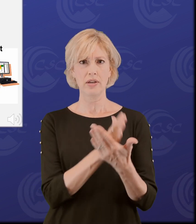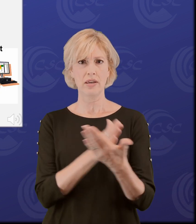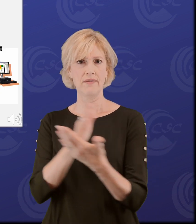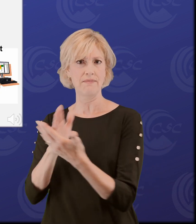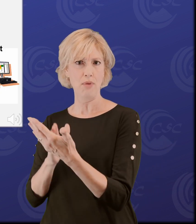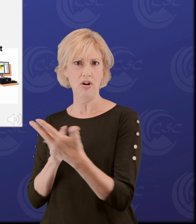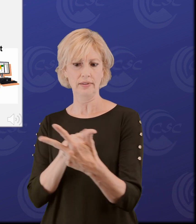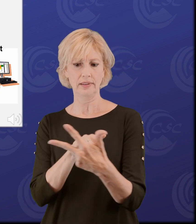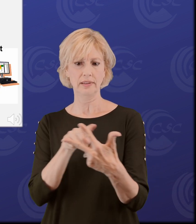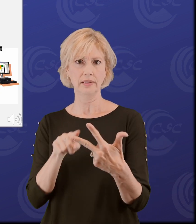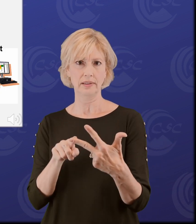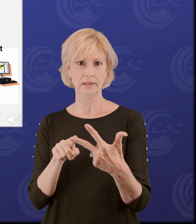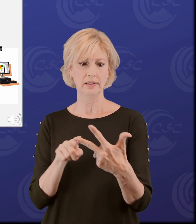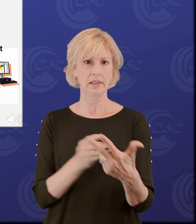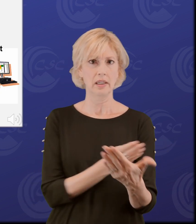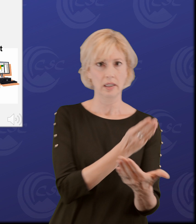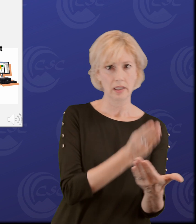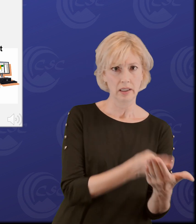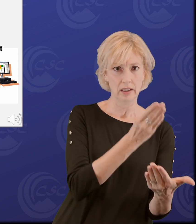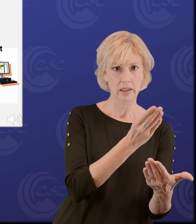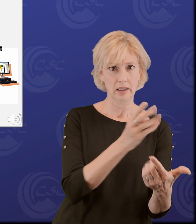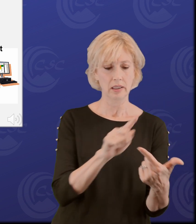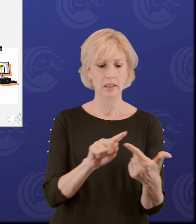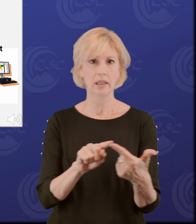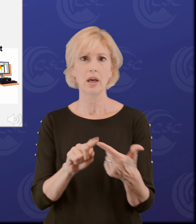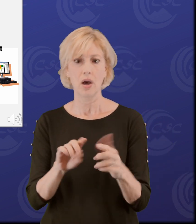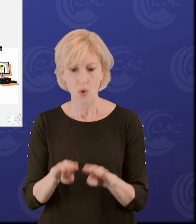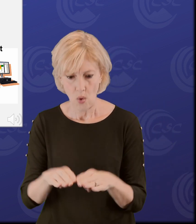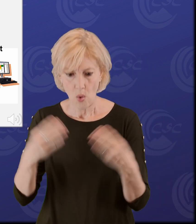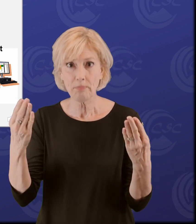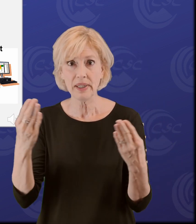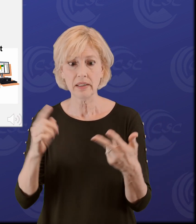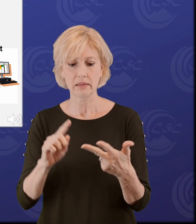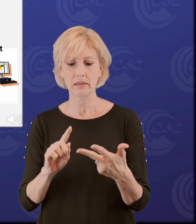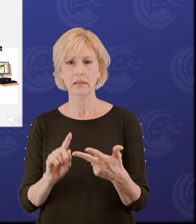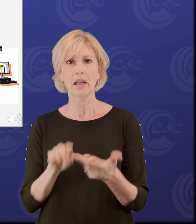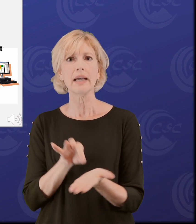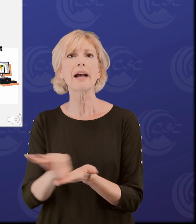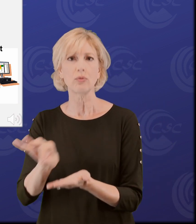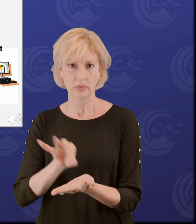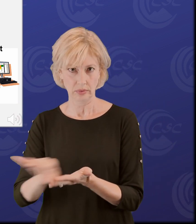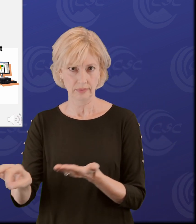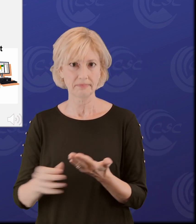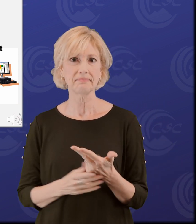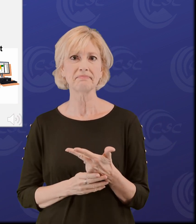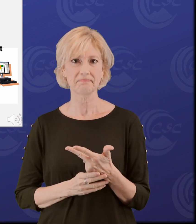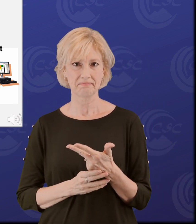Return ballots enter 3 phases: validation, opening, and counting.